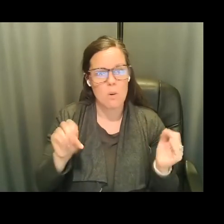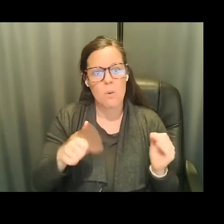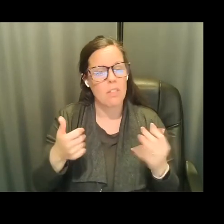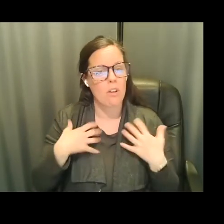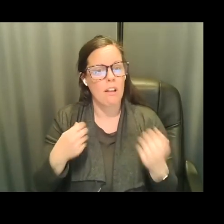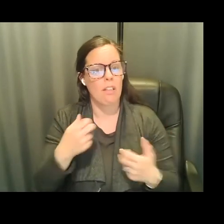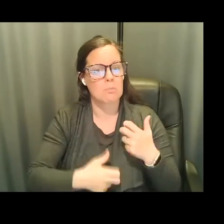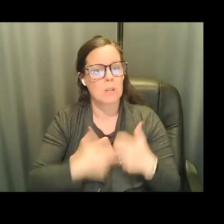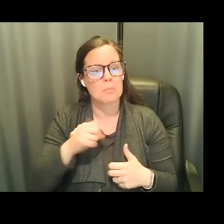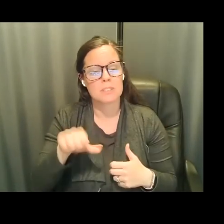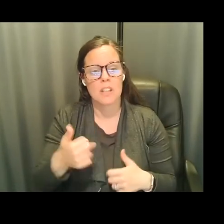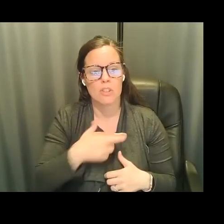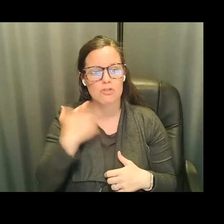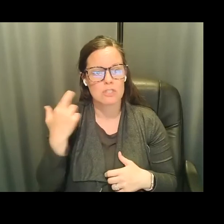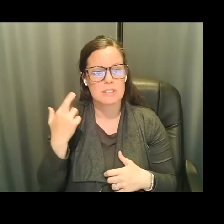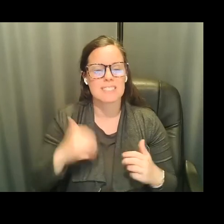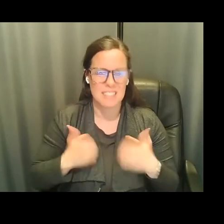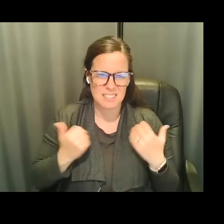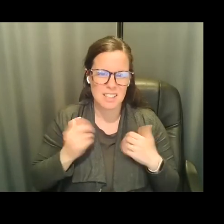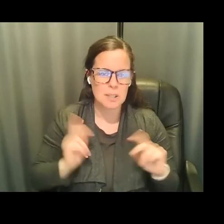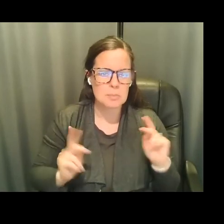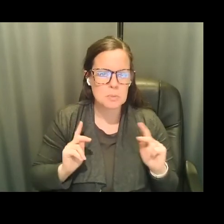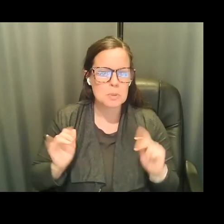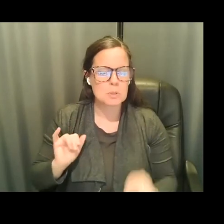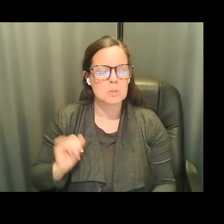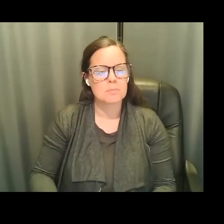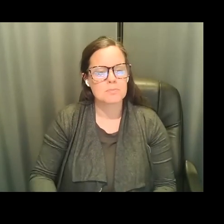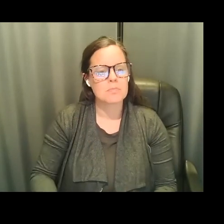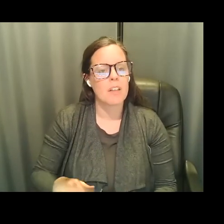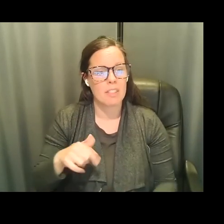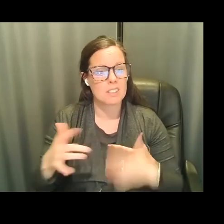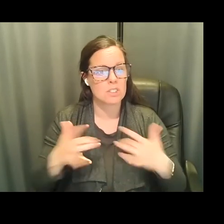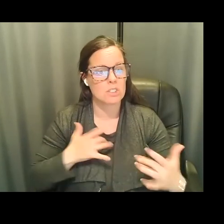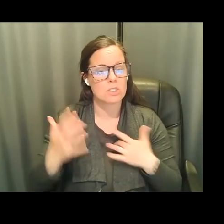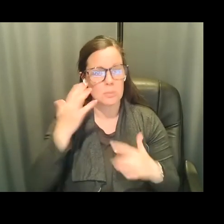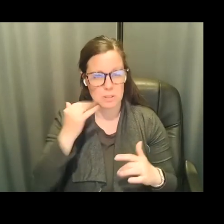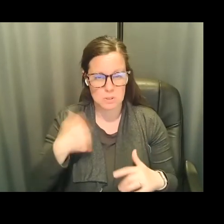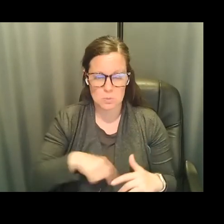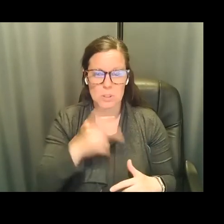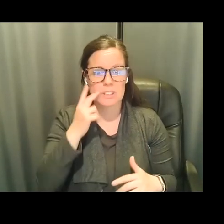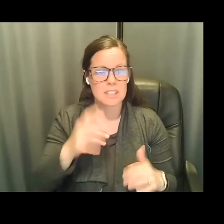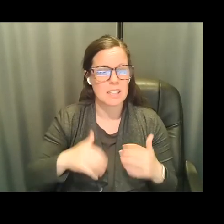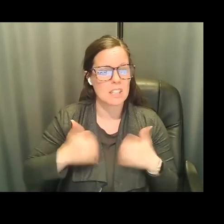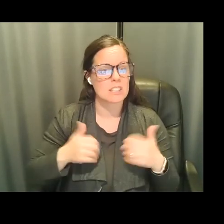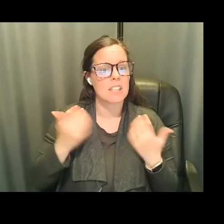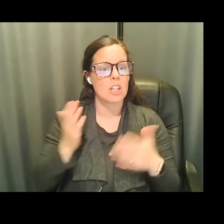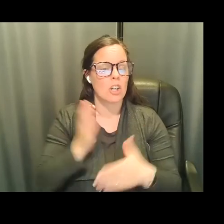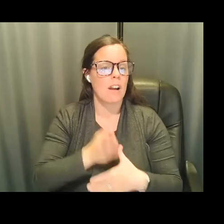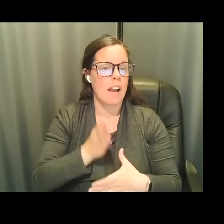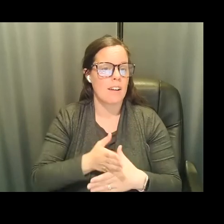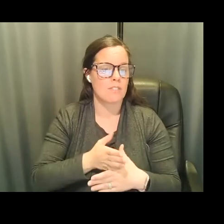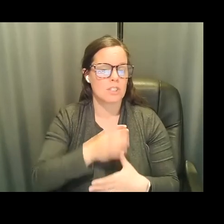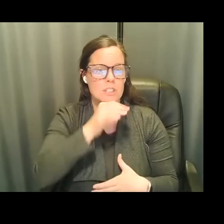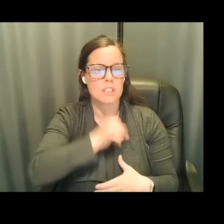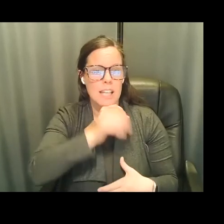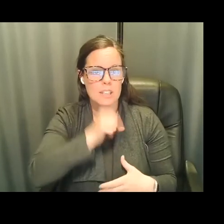other risk factors and the young. This is a concern because we are seeing a much younger average age of individuals who